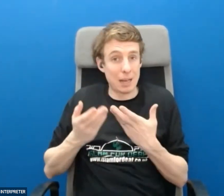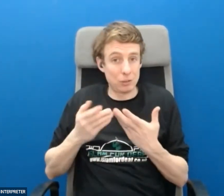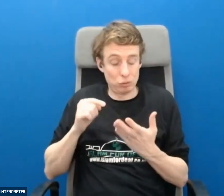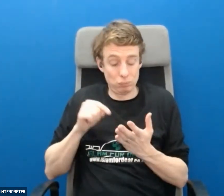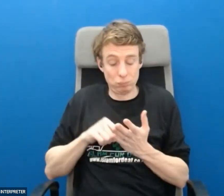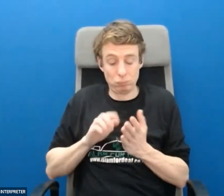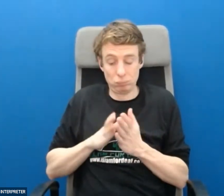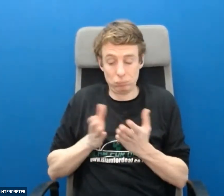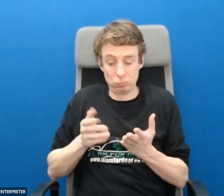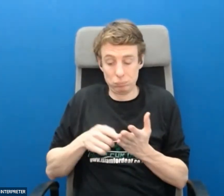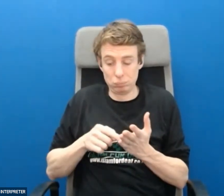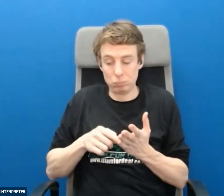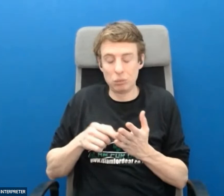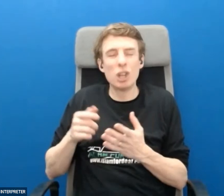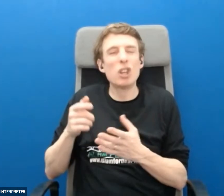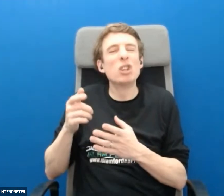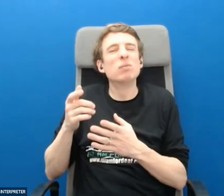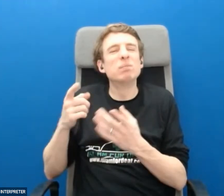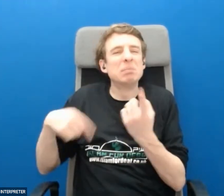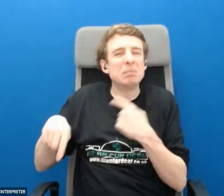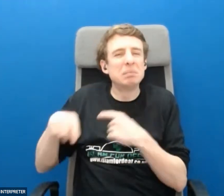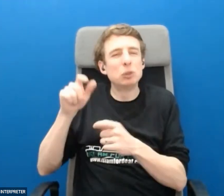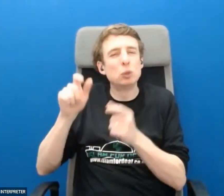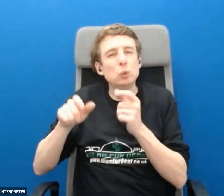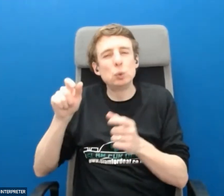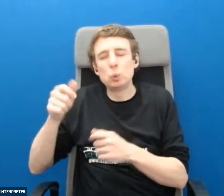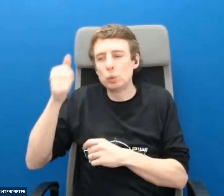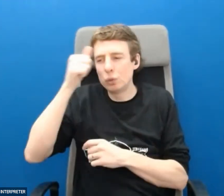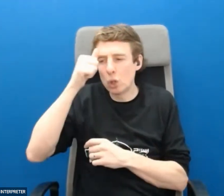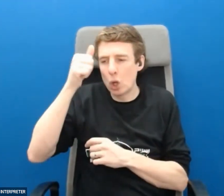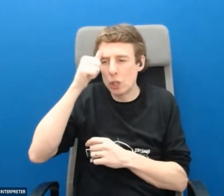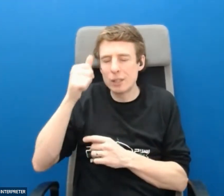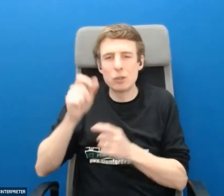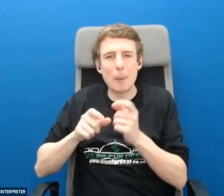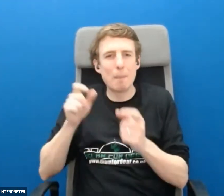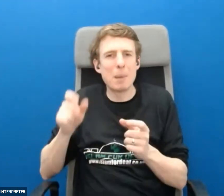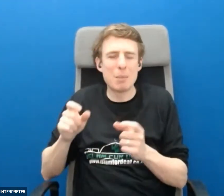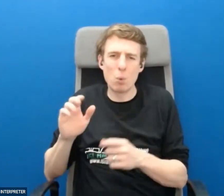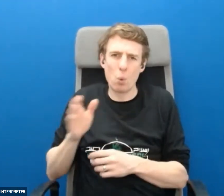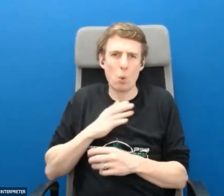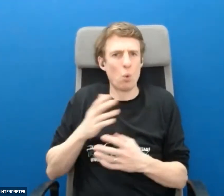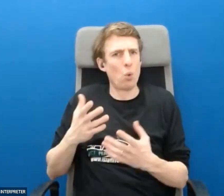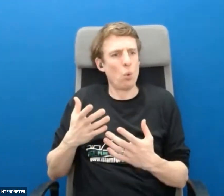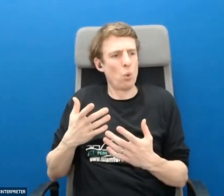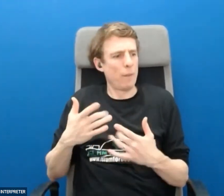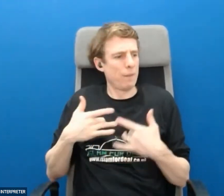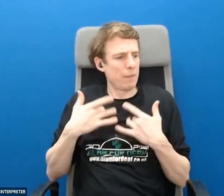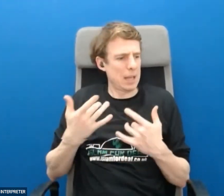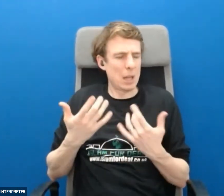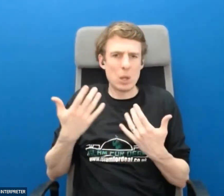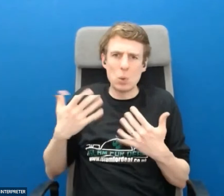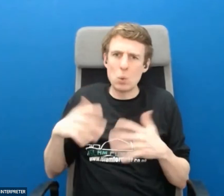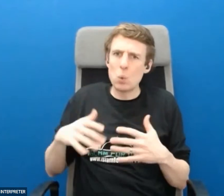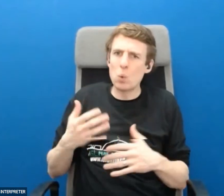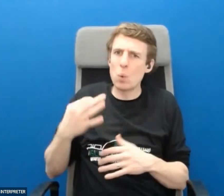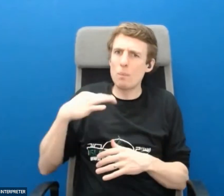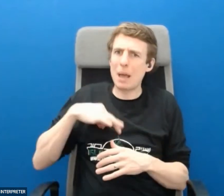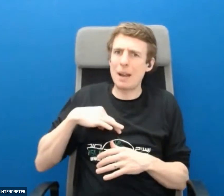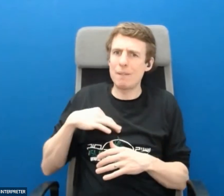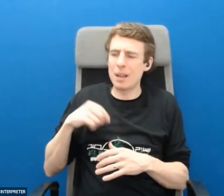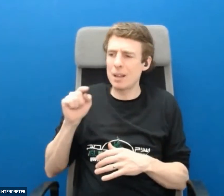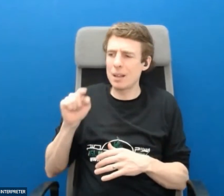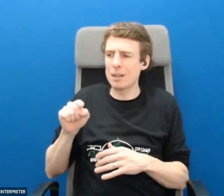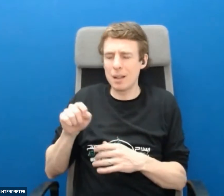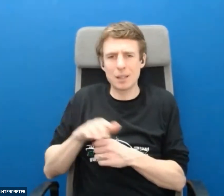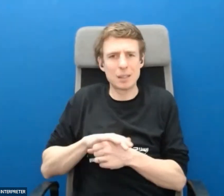general people would attend, the students of knowledge would attend, and all would find benefit in those sittings. So that's the rank and the